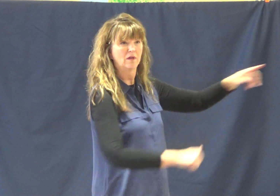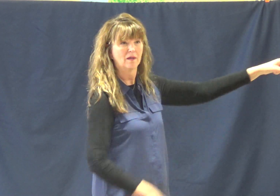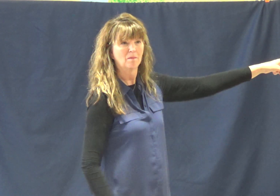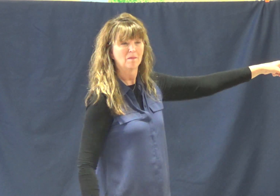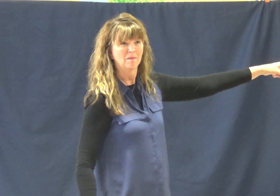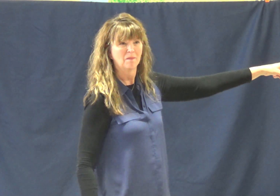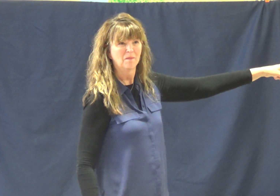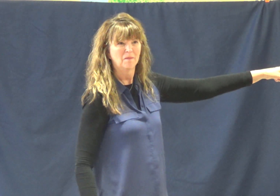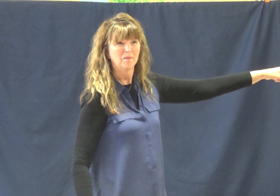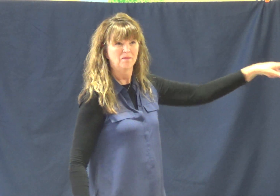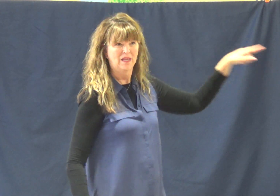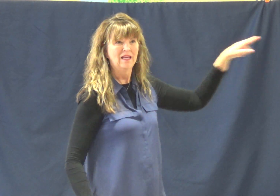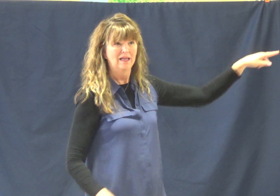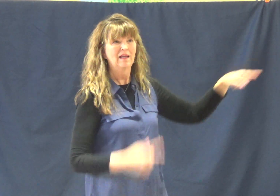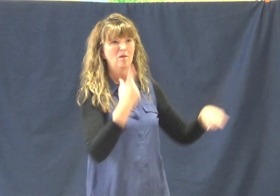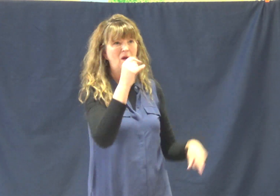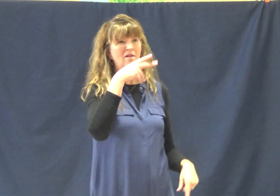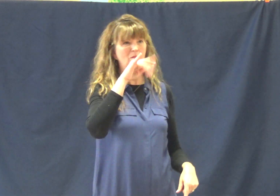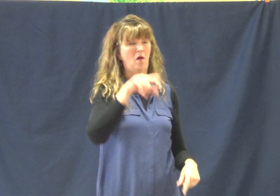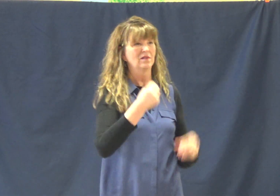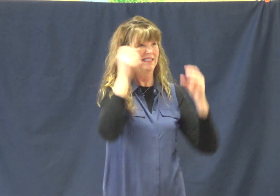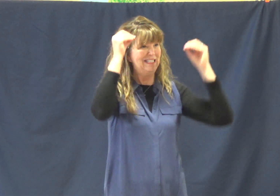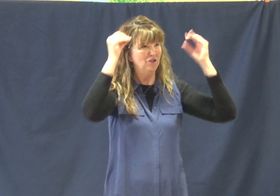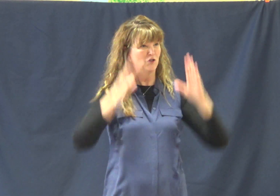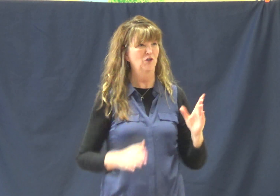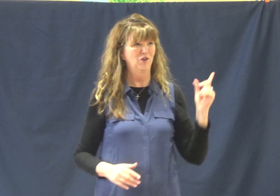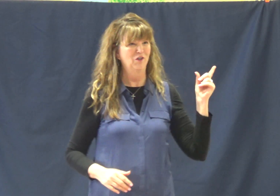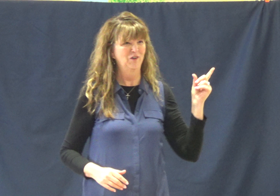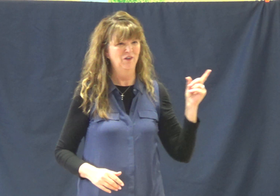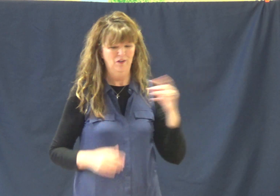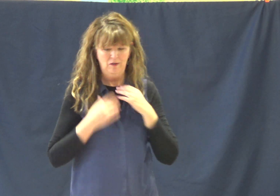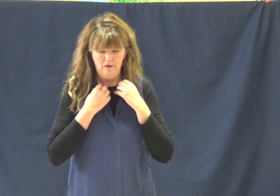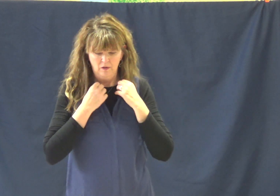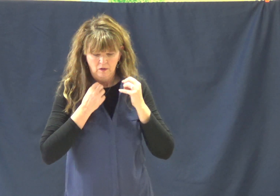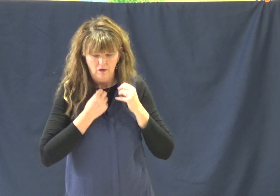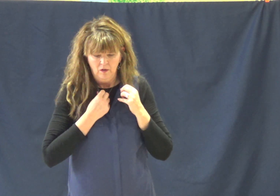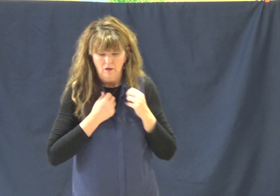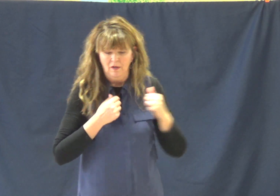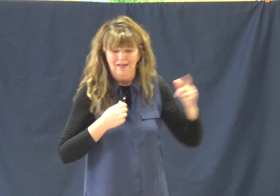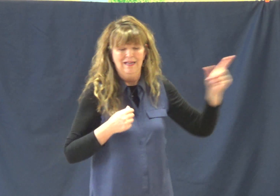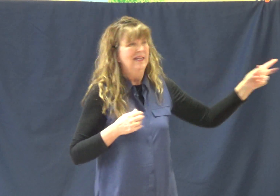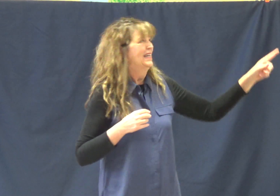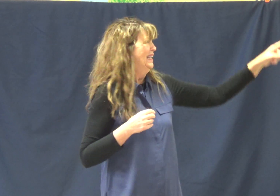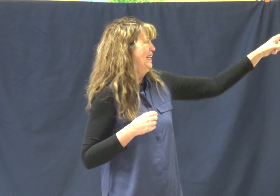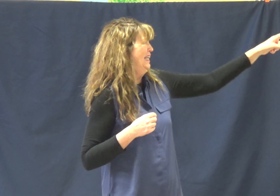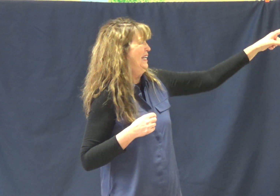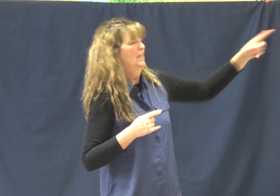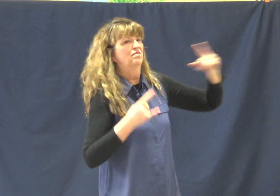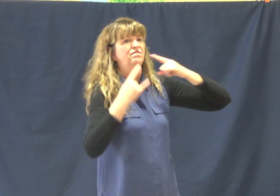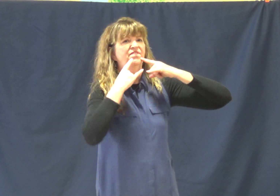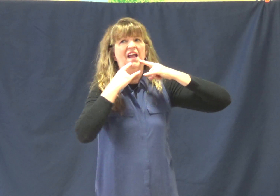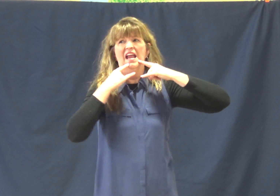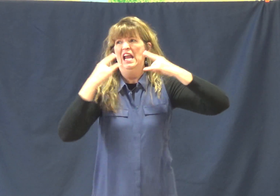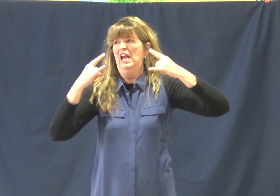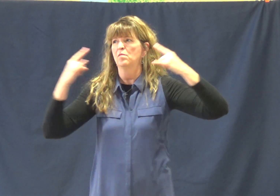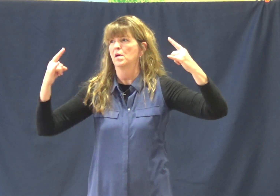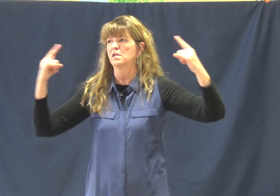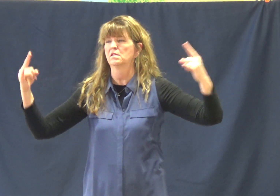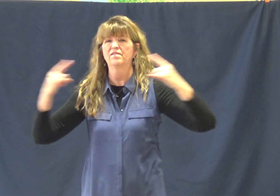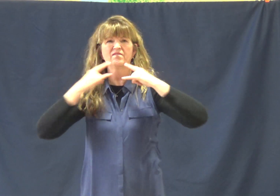So Paul studied under him. He was Saul's instructor.